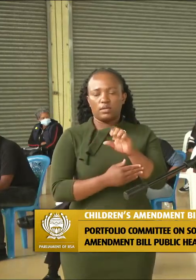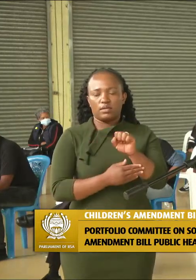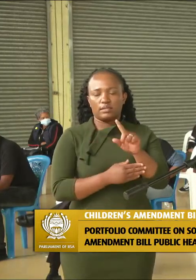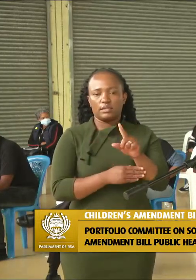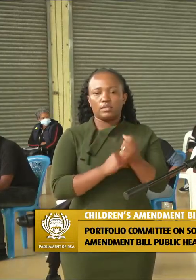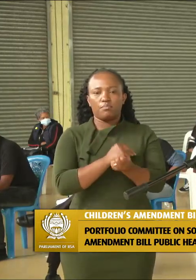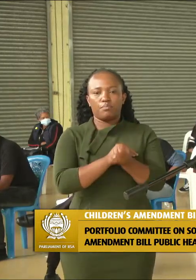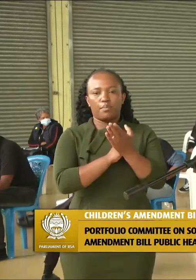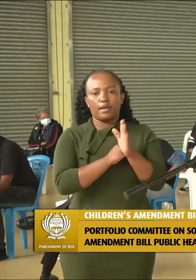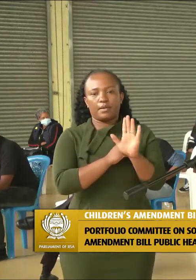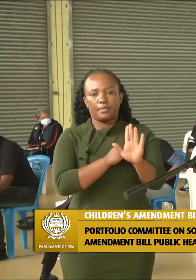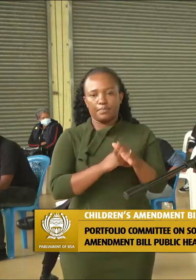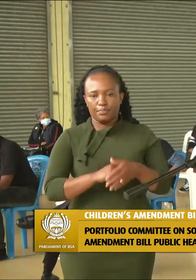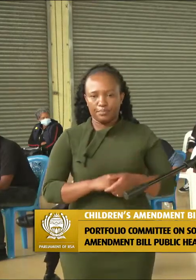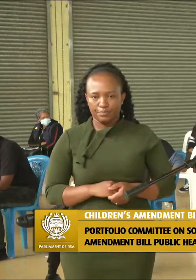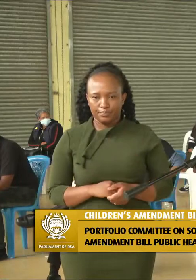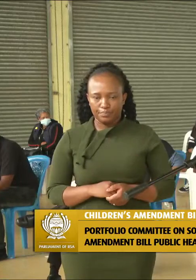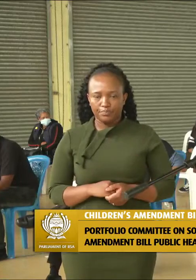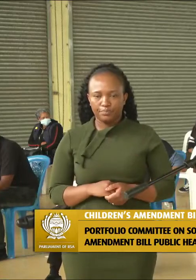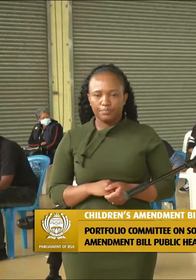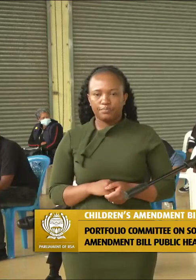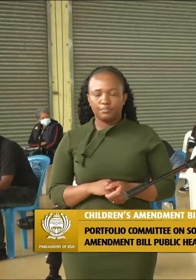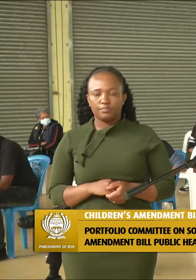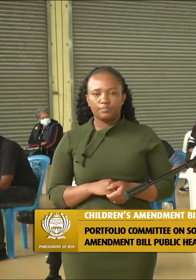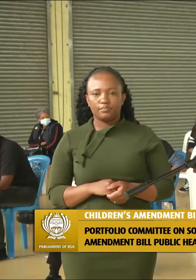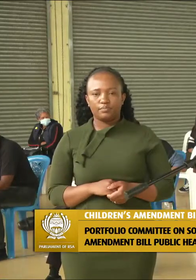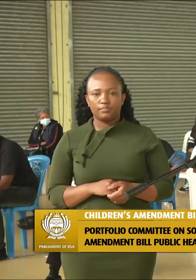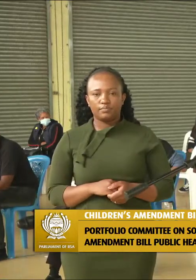in the way that we work together with.